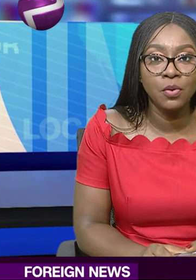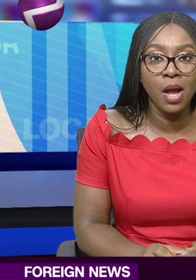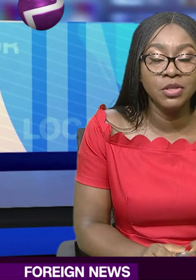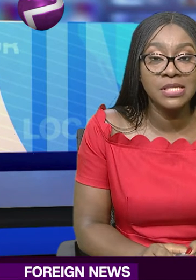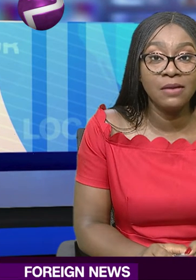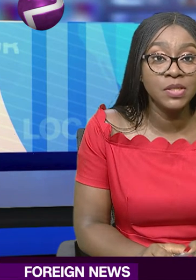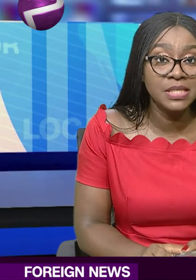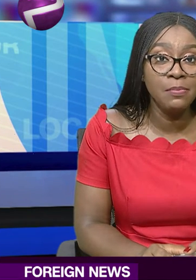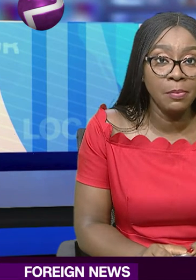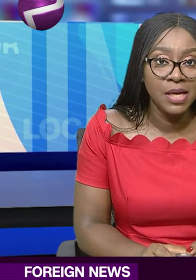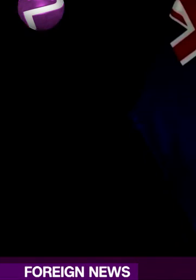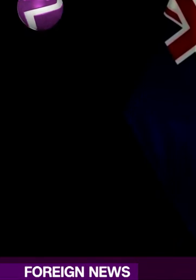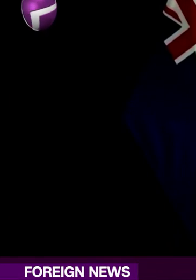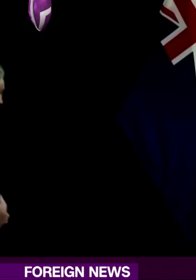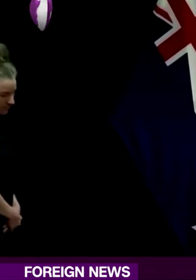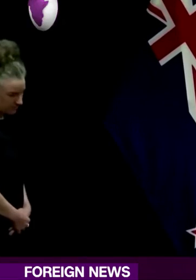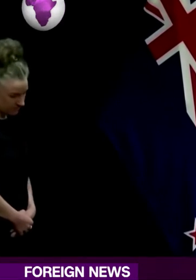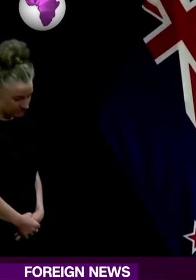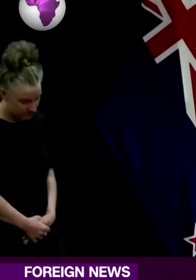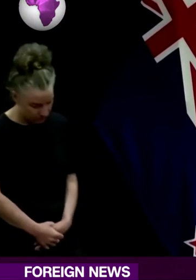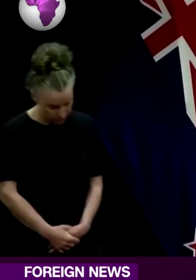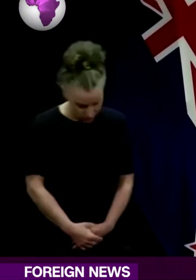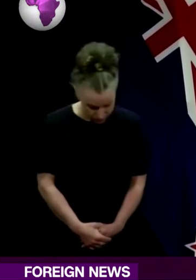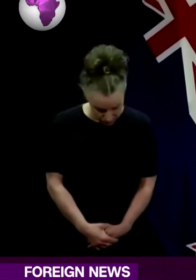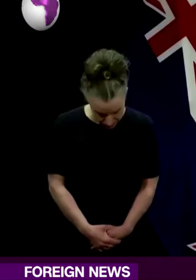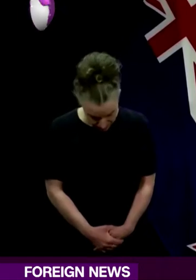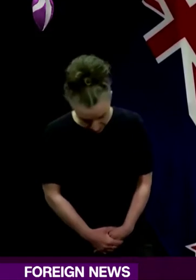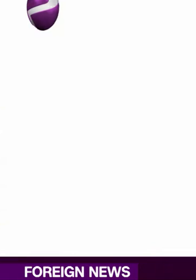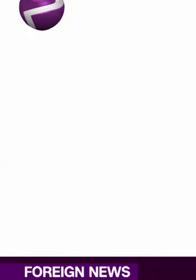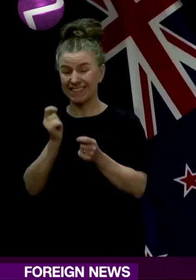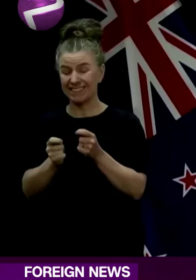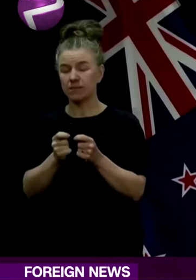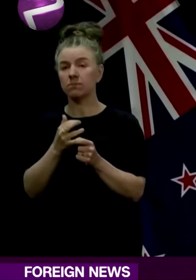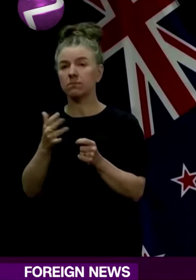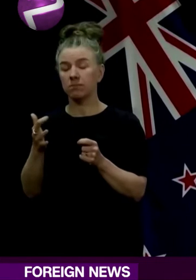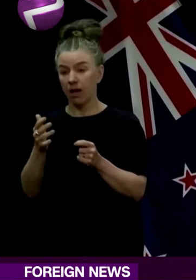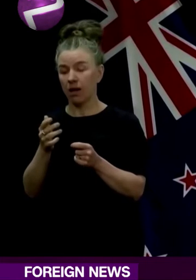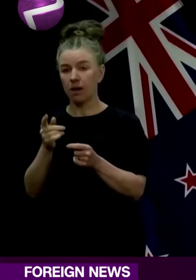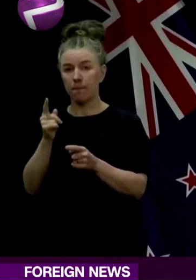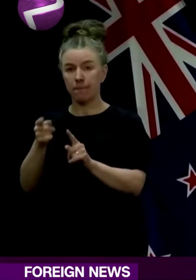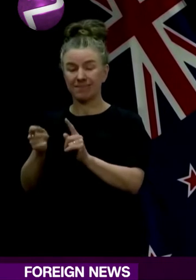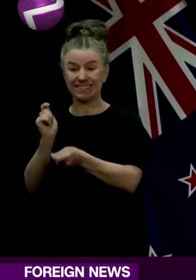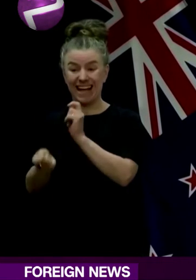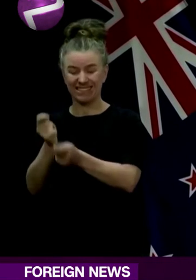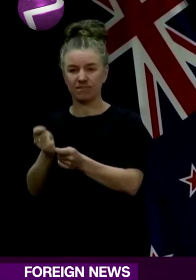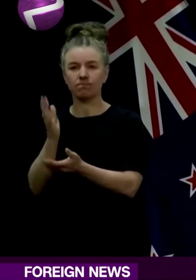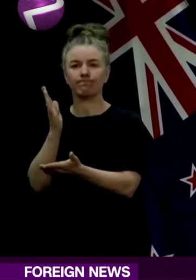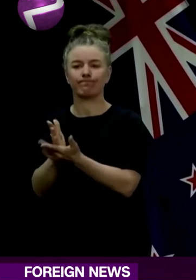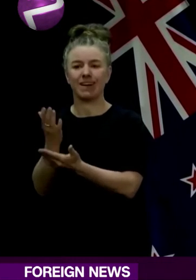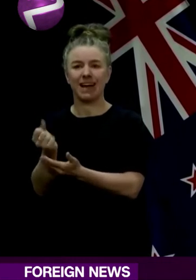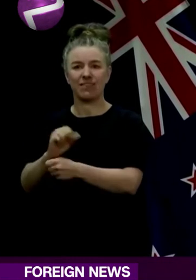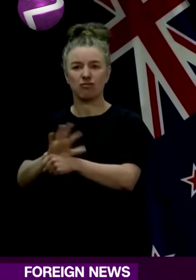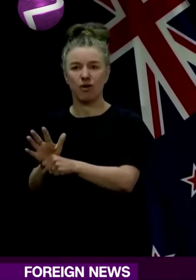border requirements after a slip-up allowed two people with coronavirus to move around the country. New Zealand on Tuesday lost